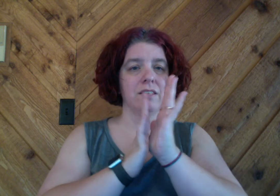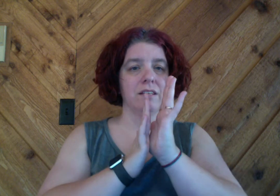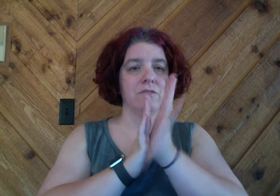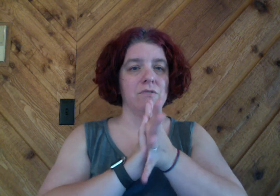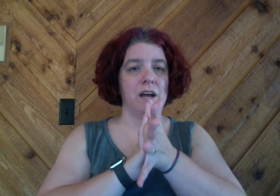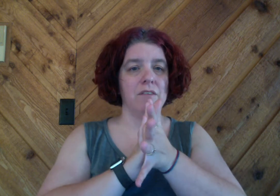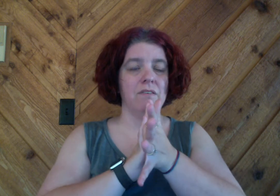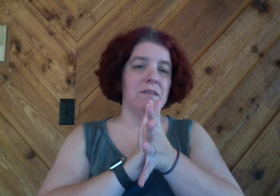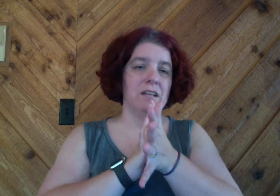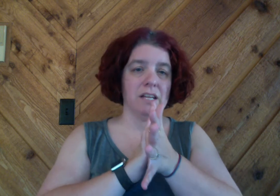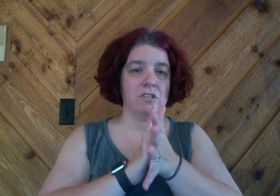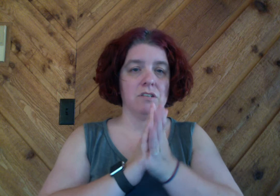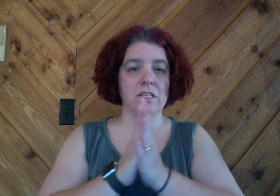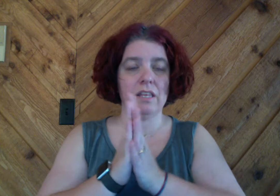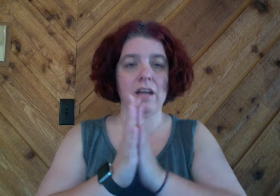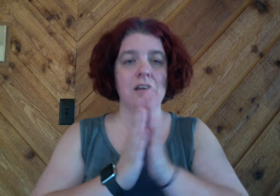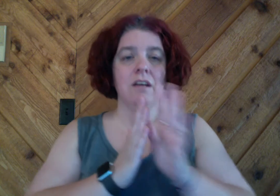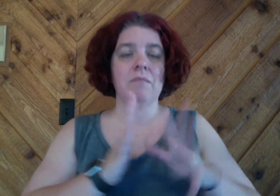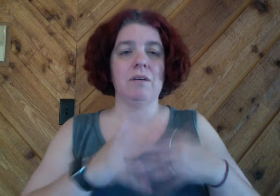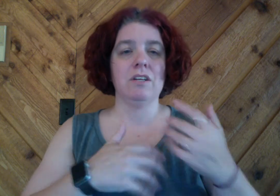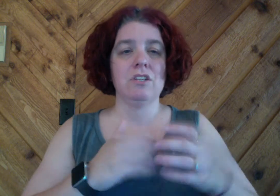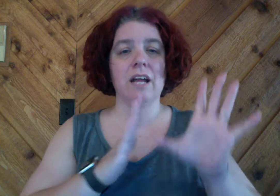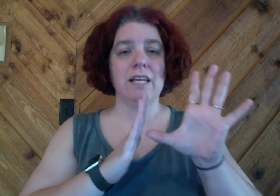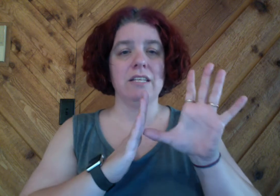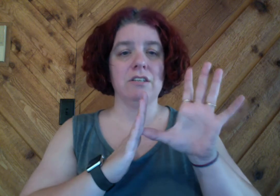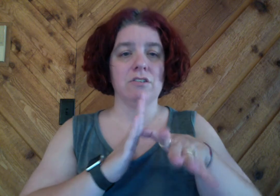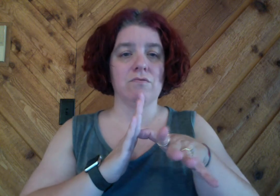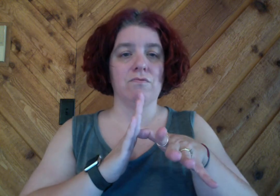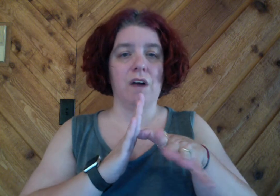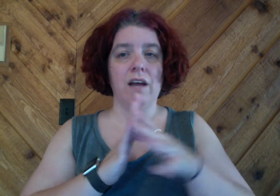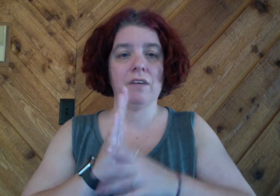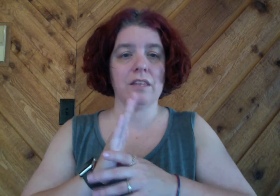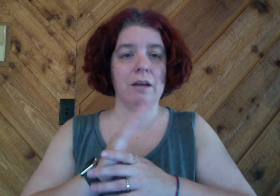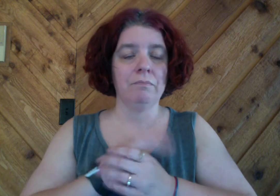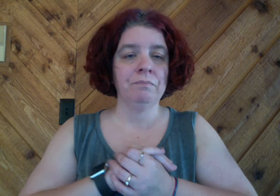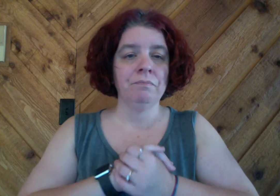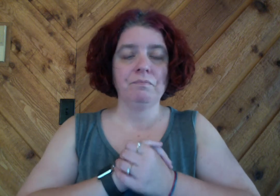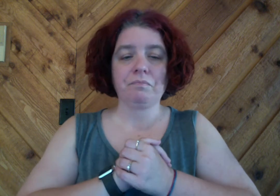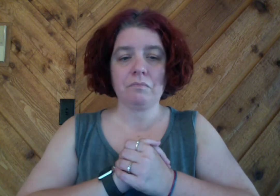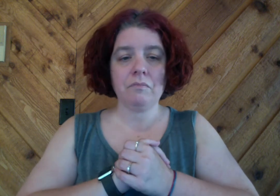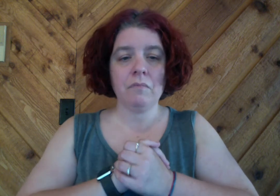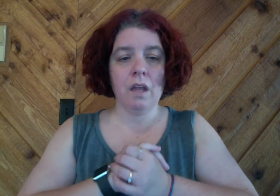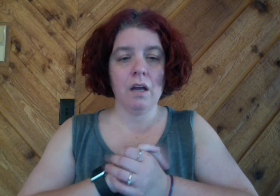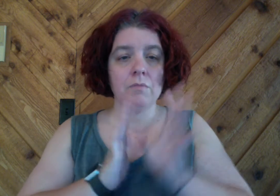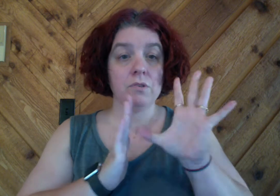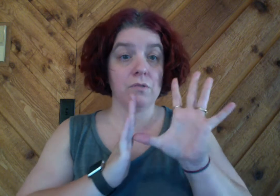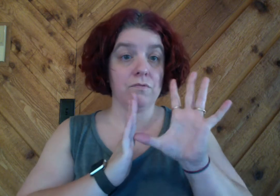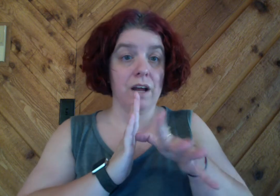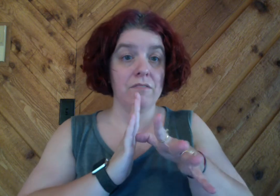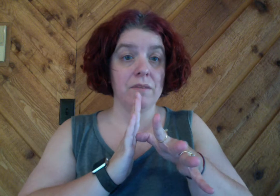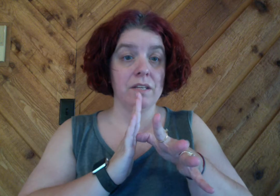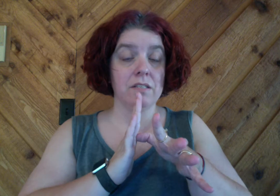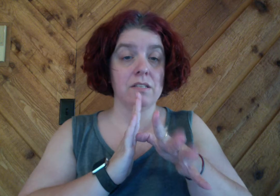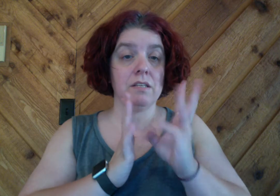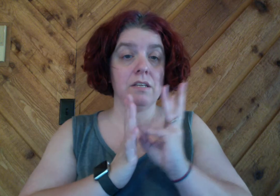of 5. I mean, I guess you can see that, but it's just kind of easier 5 like that. So 5 minutes,